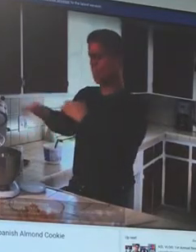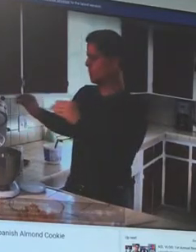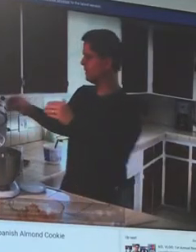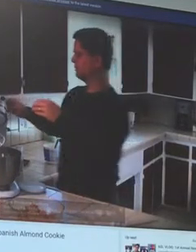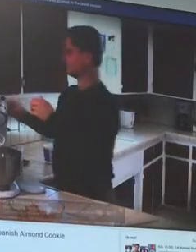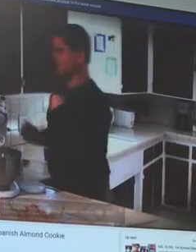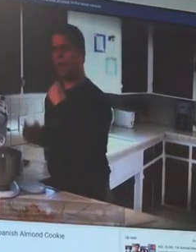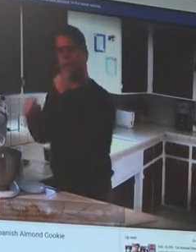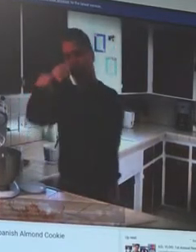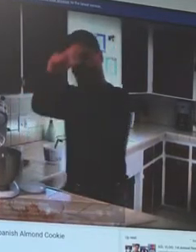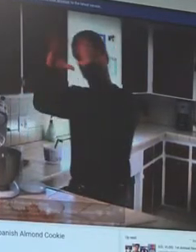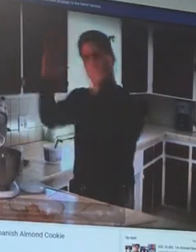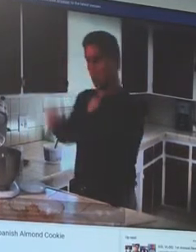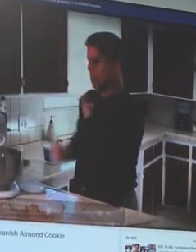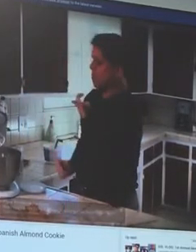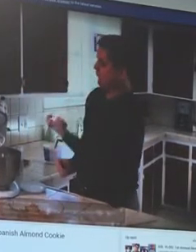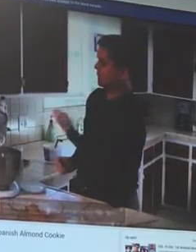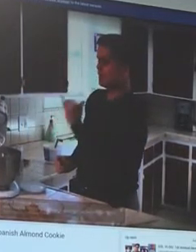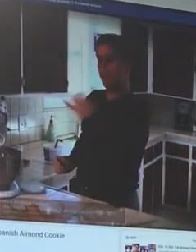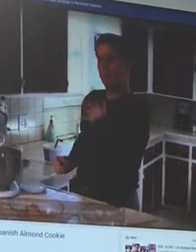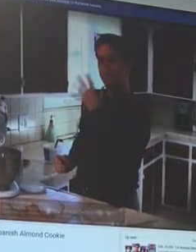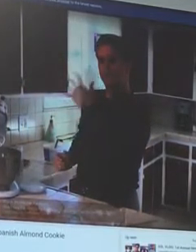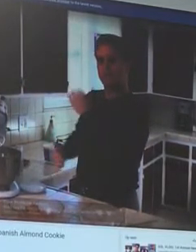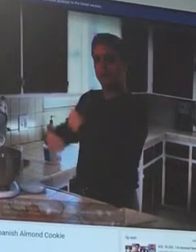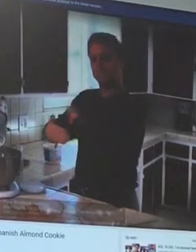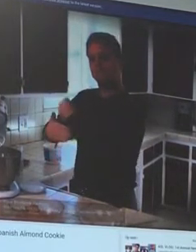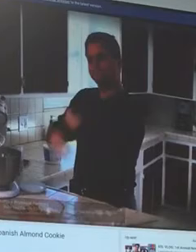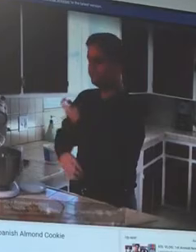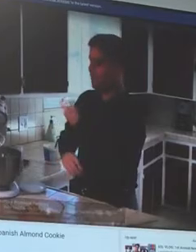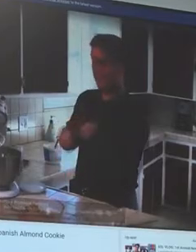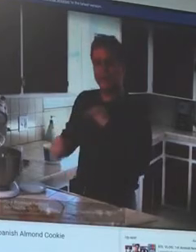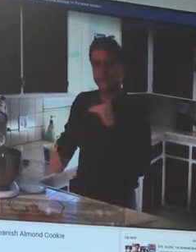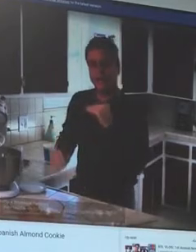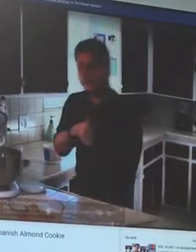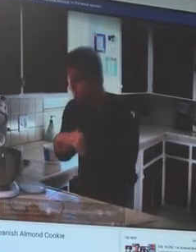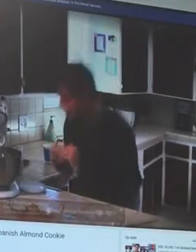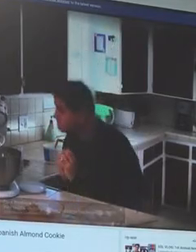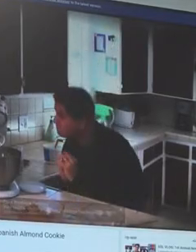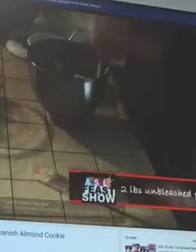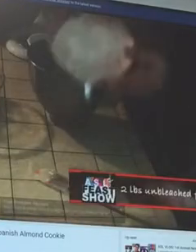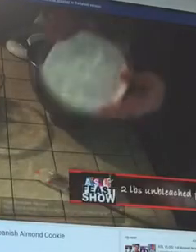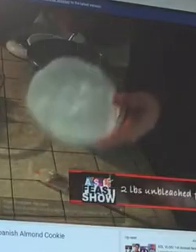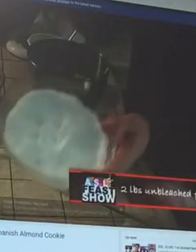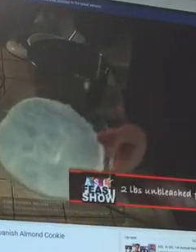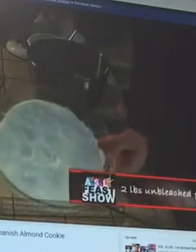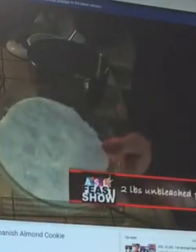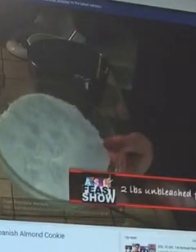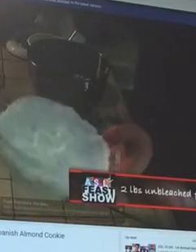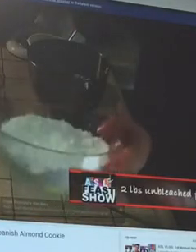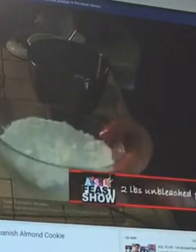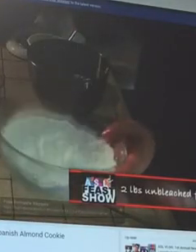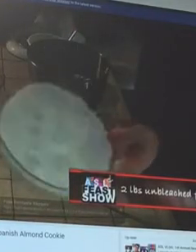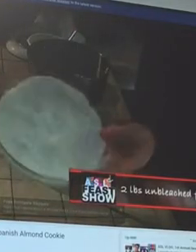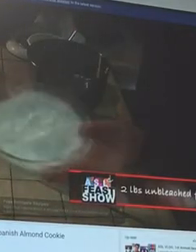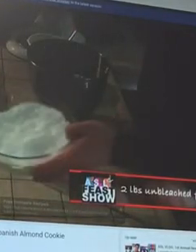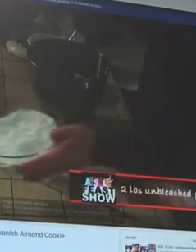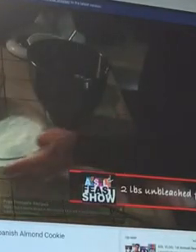So we're going to put all this in the KitchenAid and let that do the work. And can you imagine being a little kid and just, I mean,